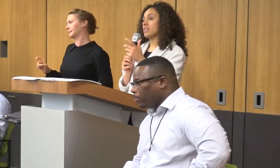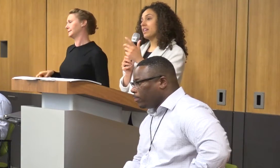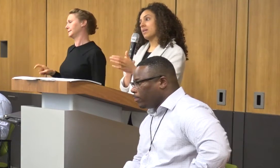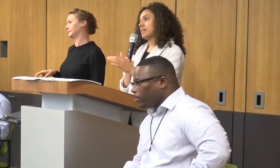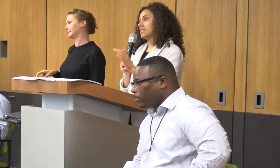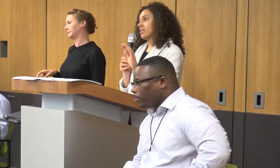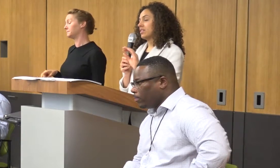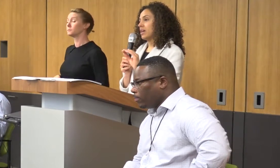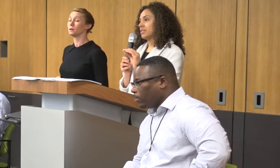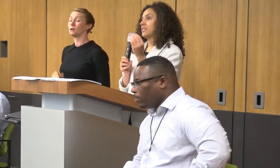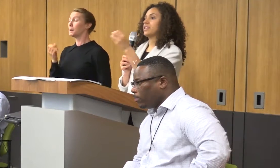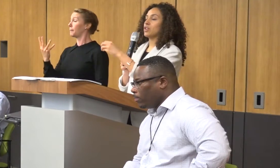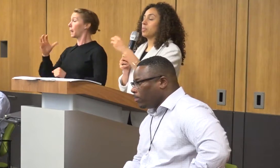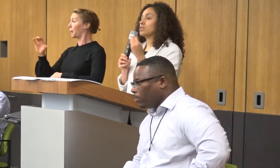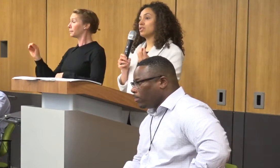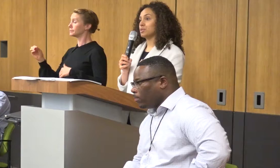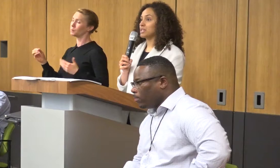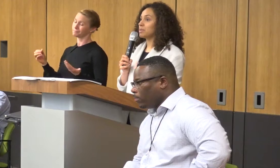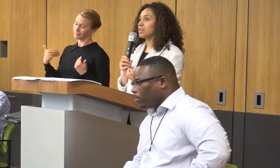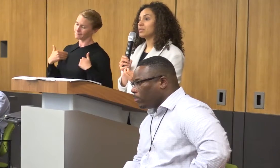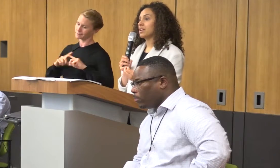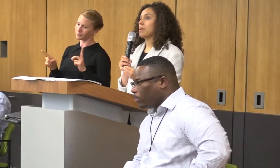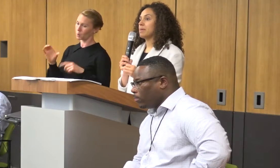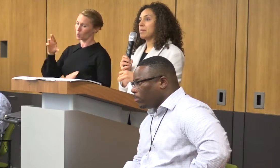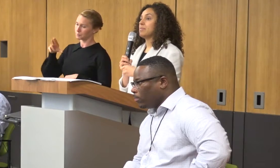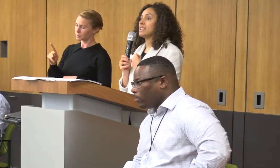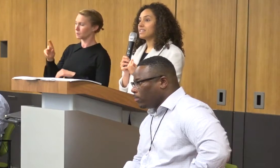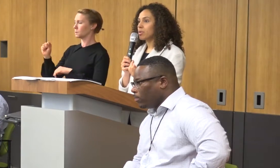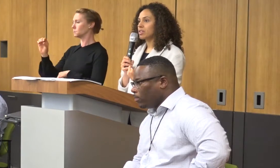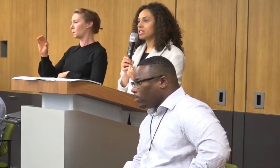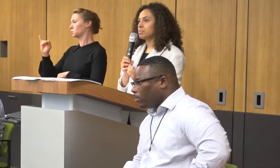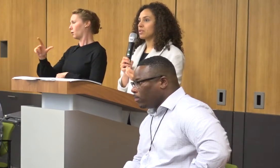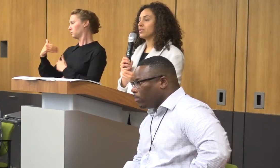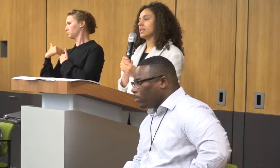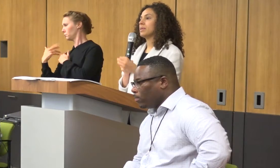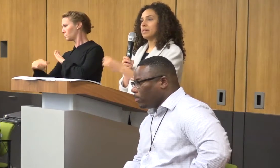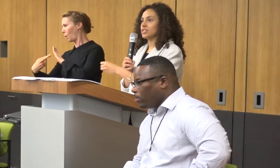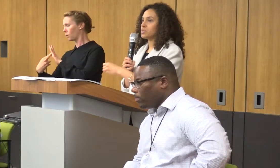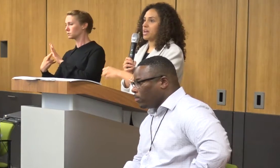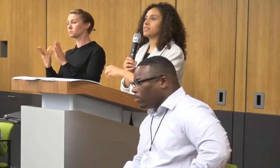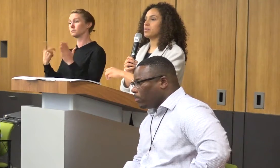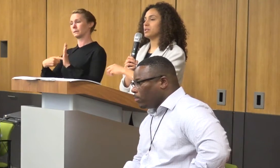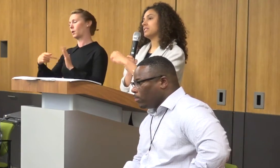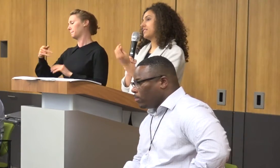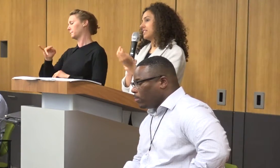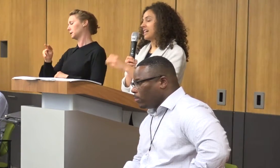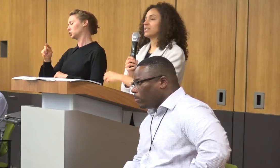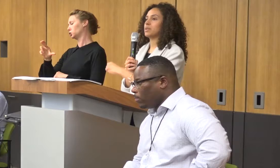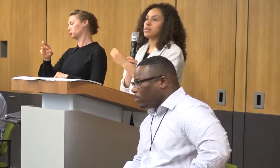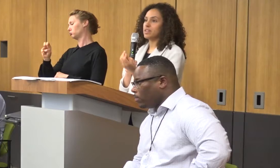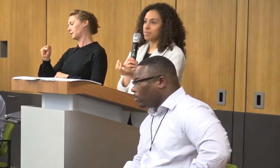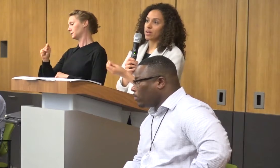I also think a lot of companies are, there's different like corporate social responsibility roles that are popping up and making these partnerships. So for example, at Pinterest, we have someone